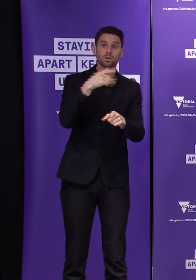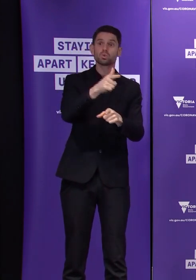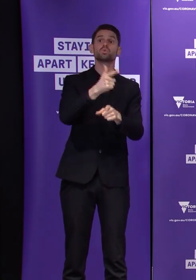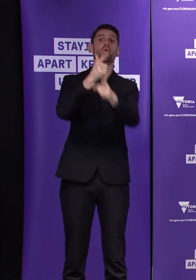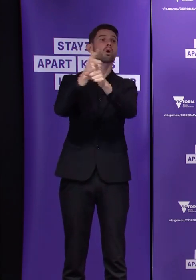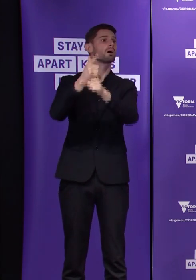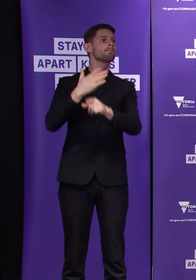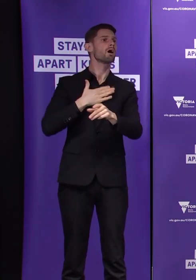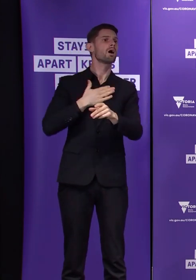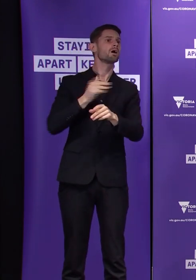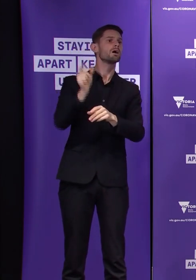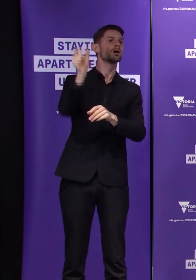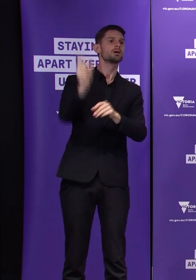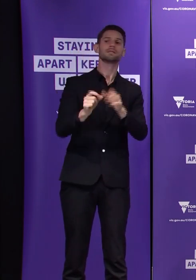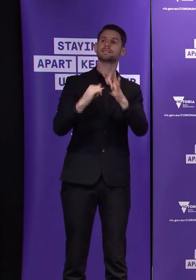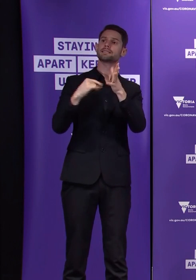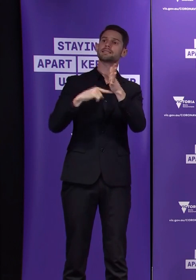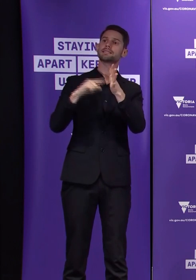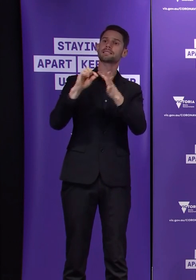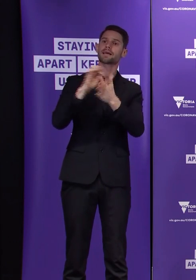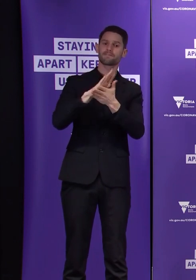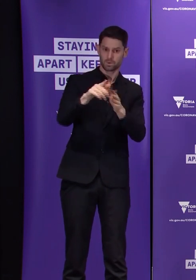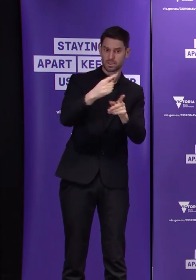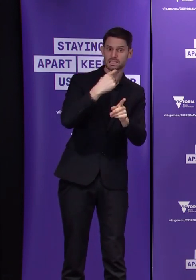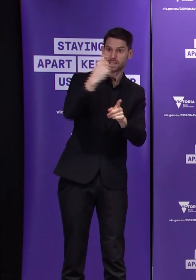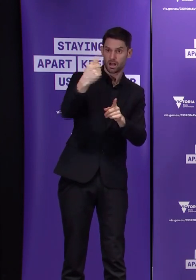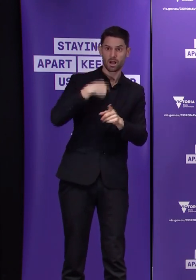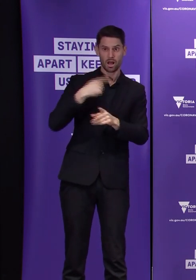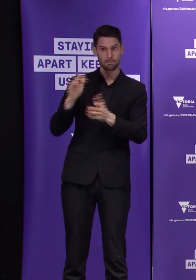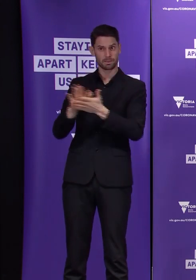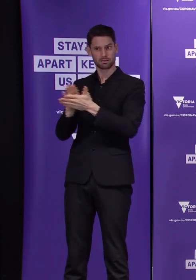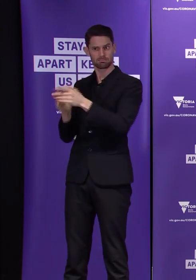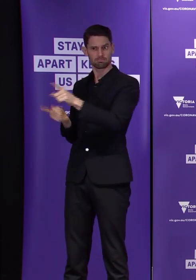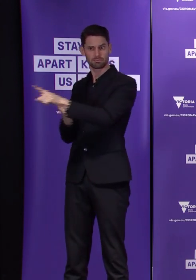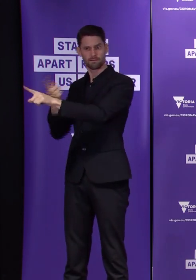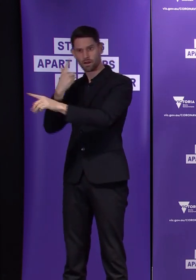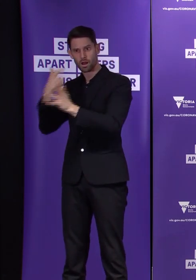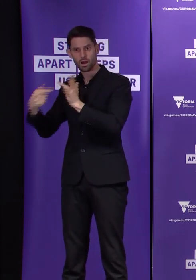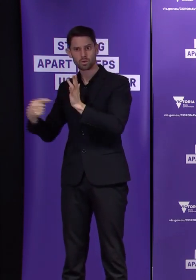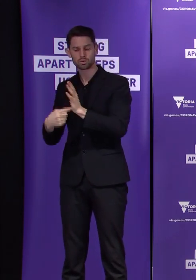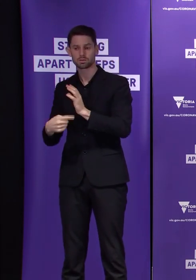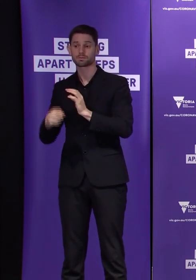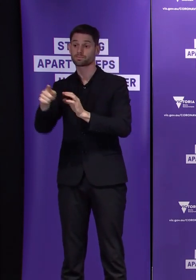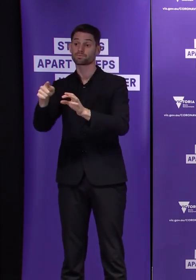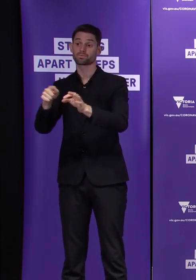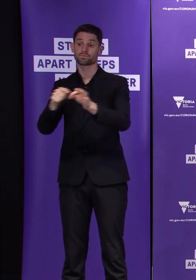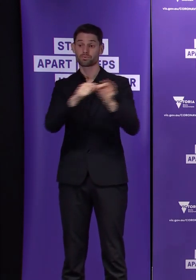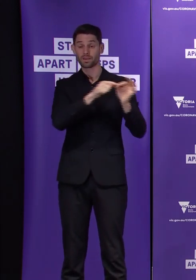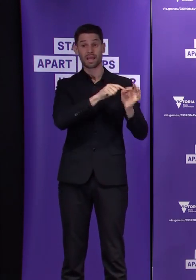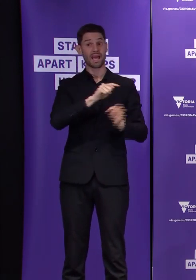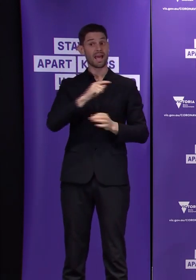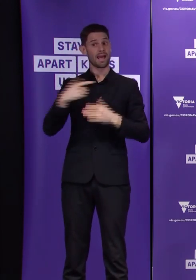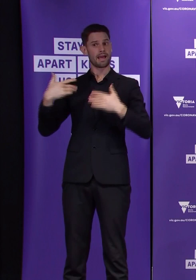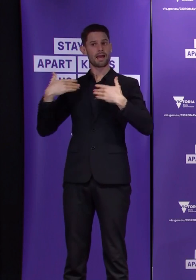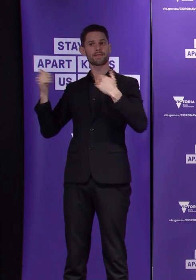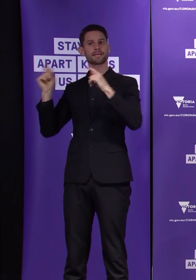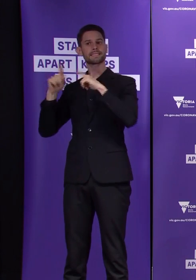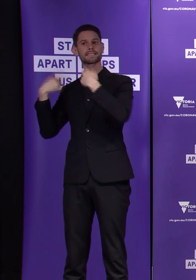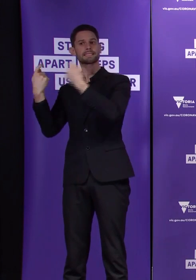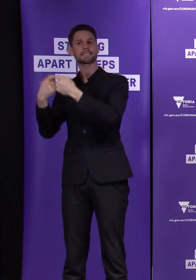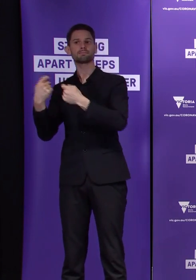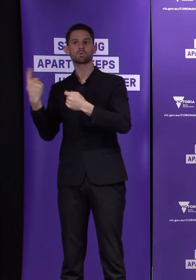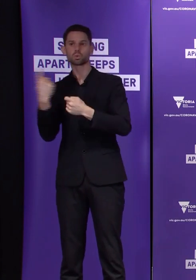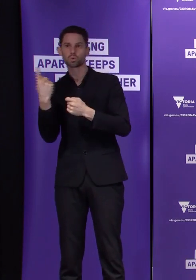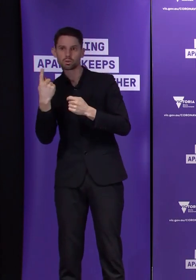we'll chase it up. Are we on top of the contact tracing issues now, given the number of active cases is coming down? Well, we